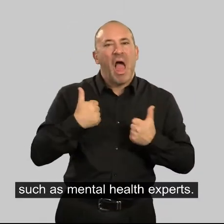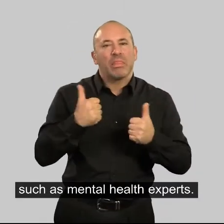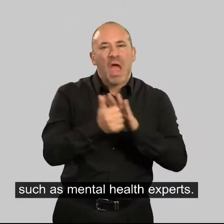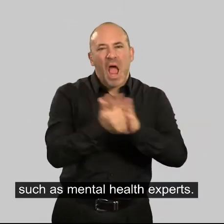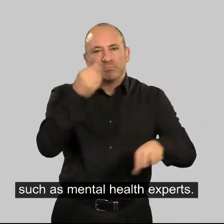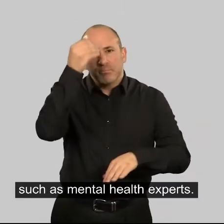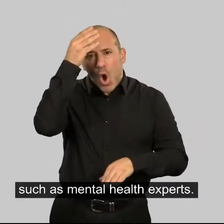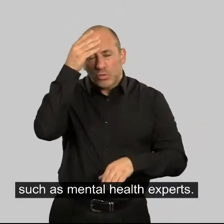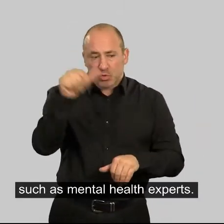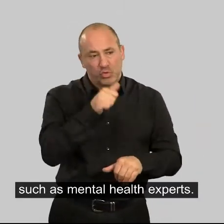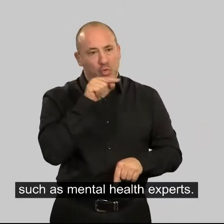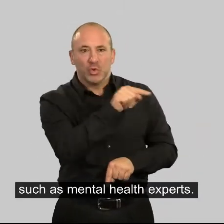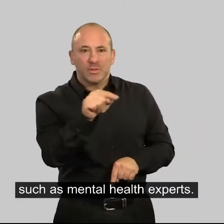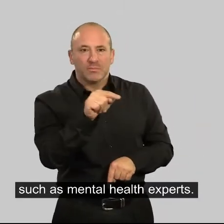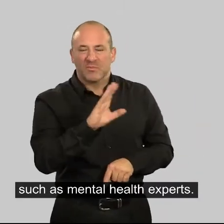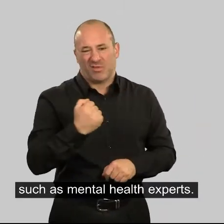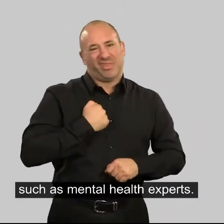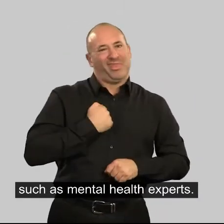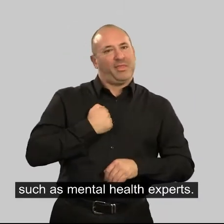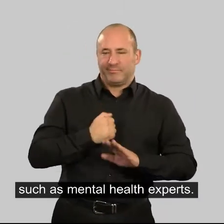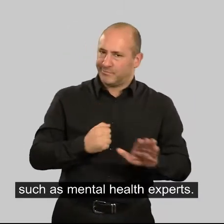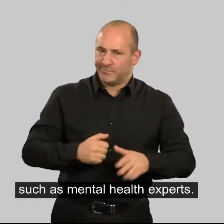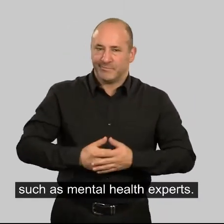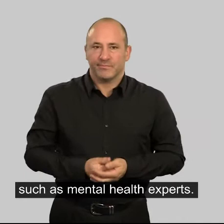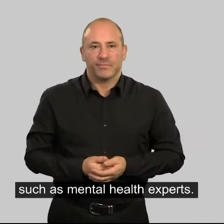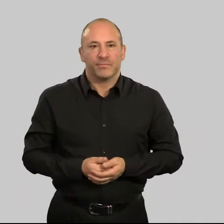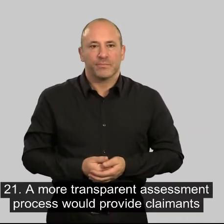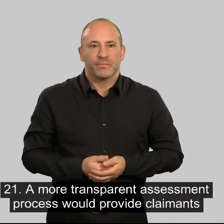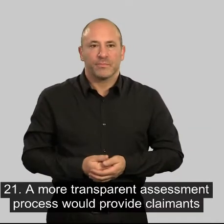such as mental health experts.